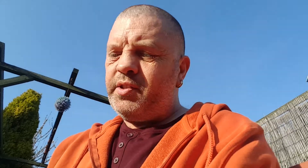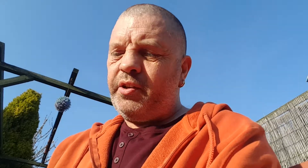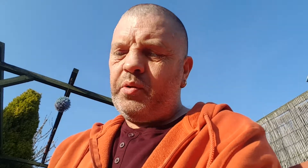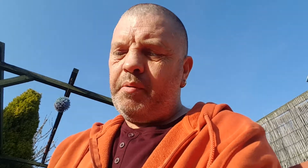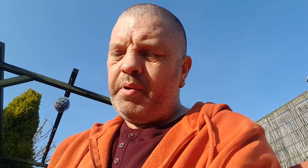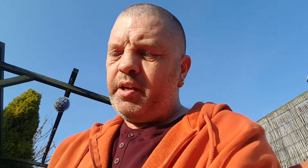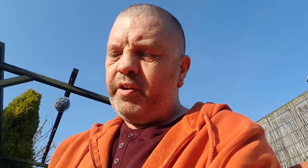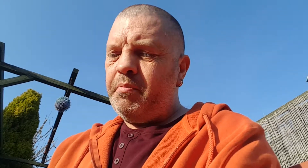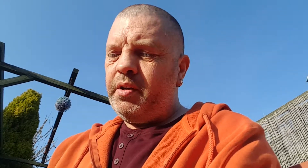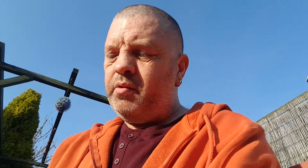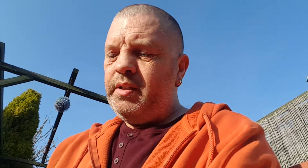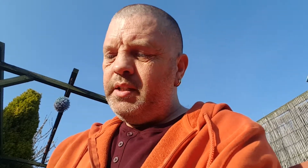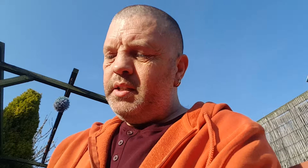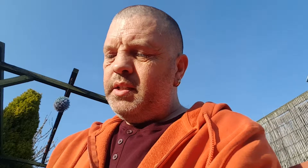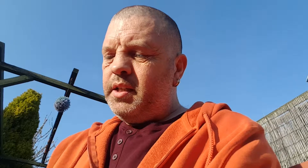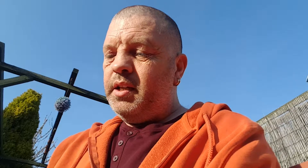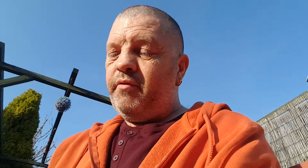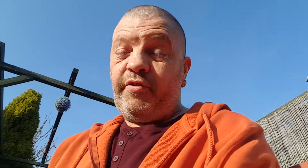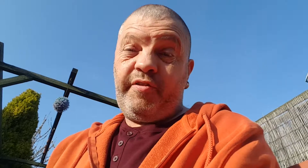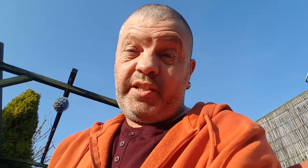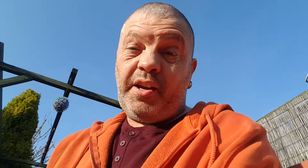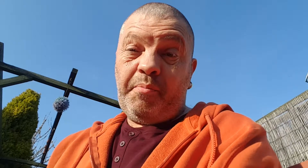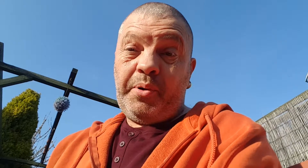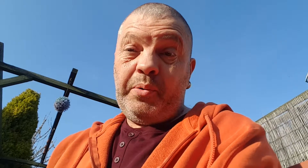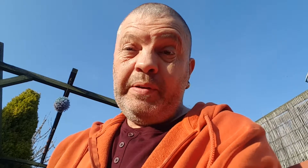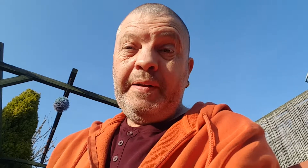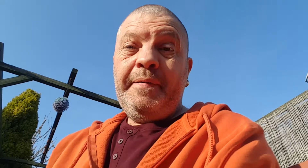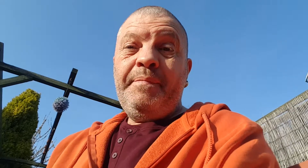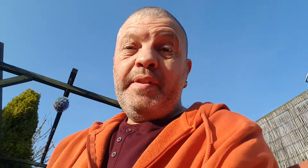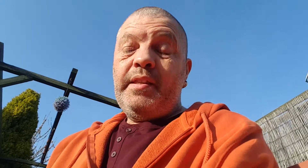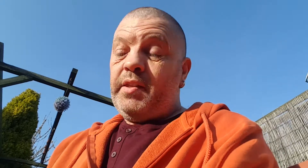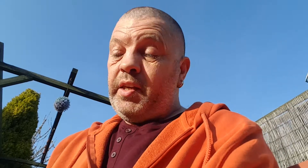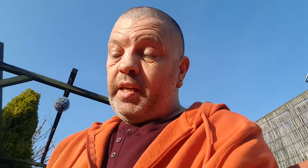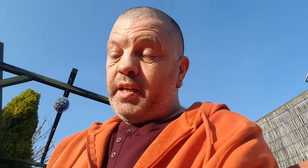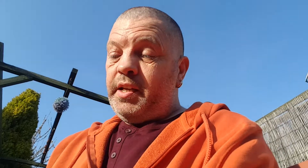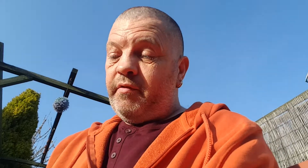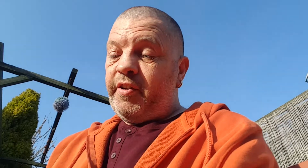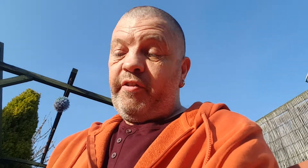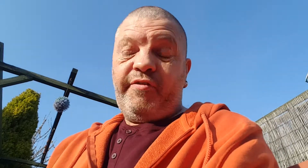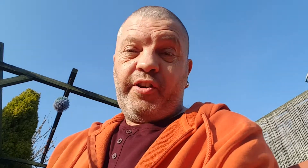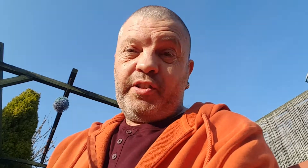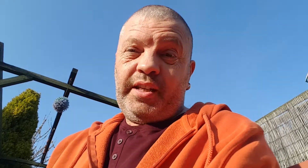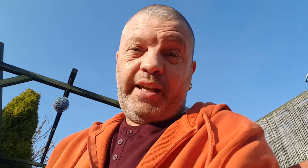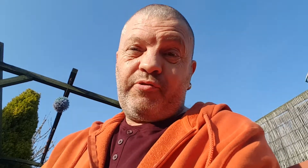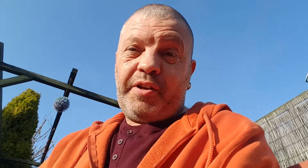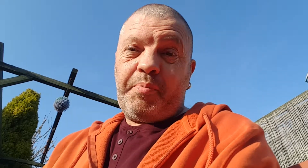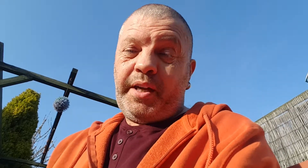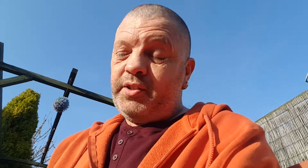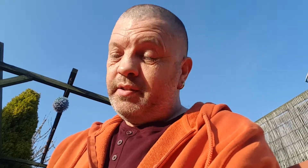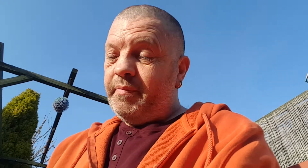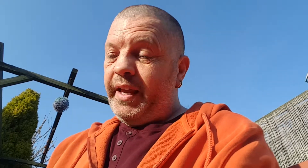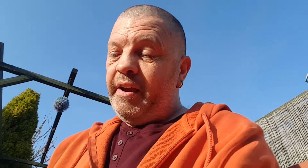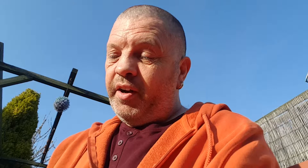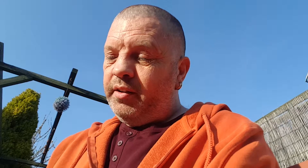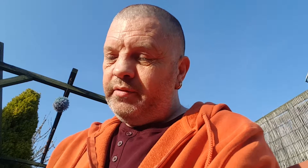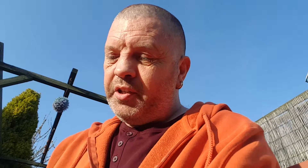single humbucker in the middle. For example, the very first electric bass ever